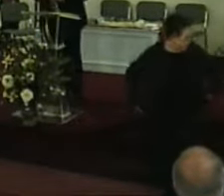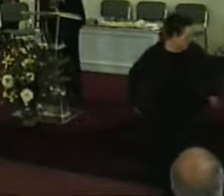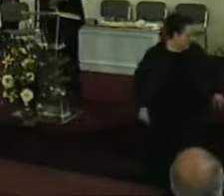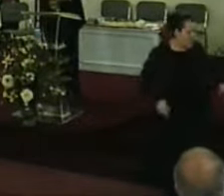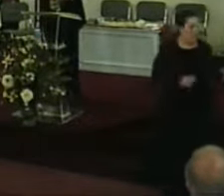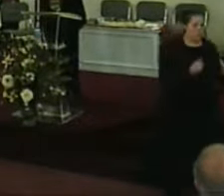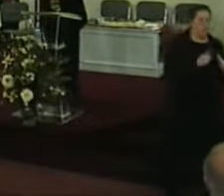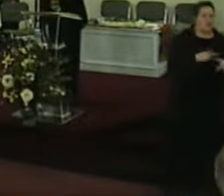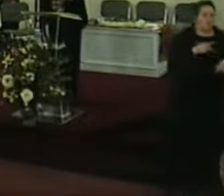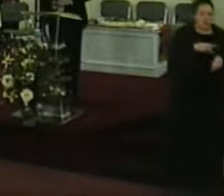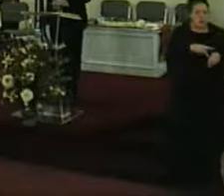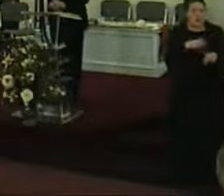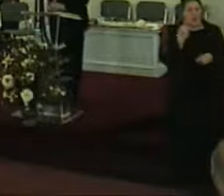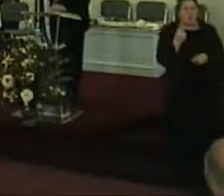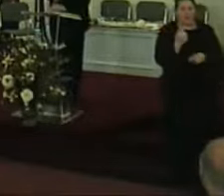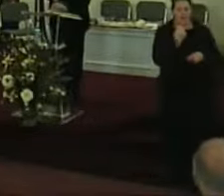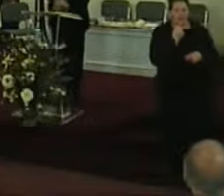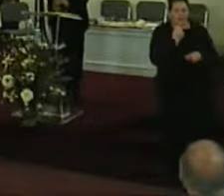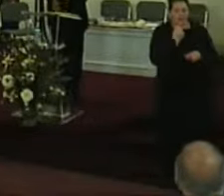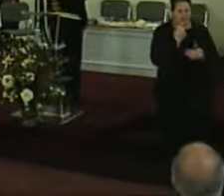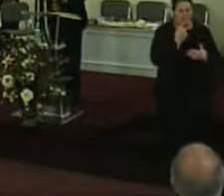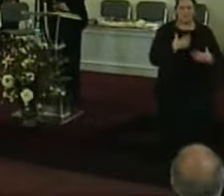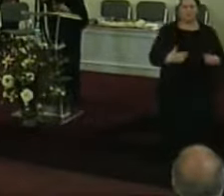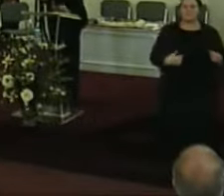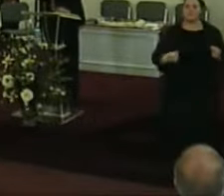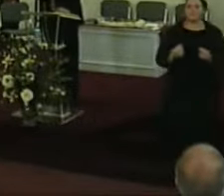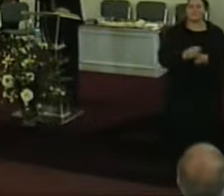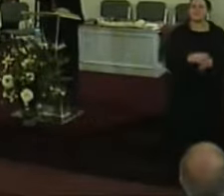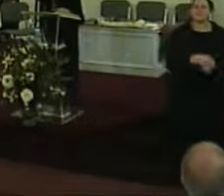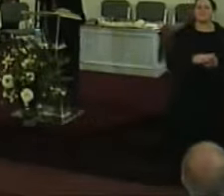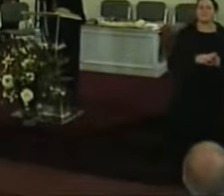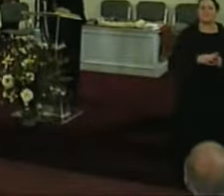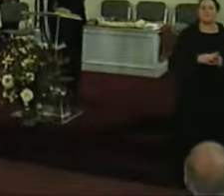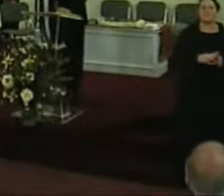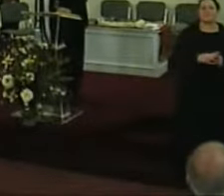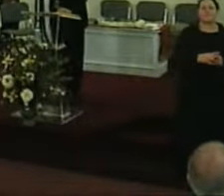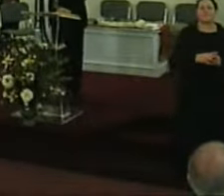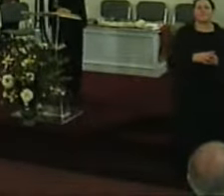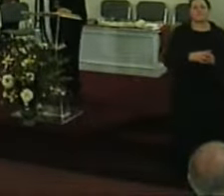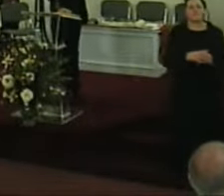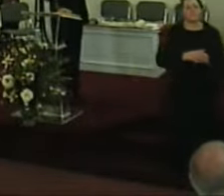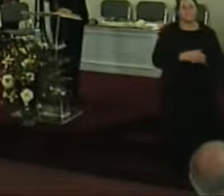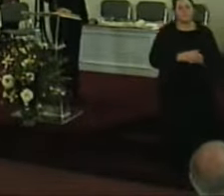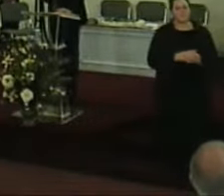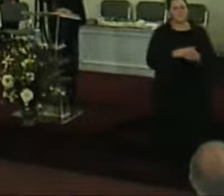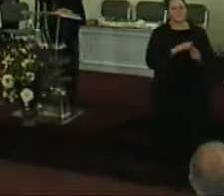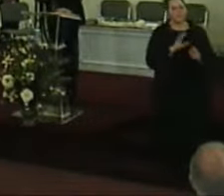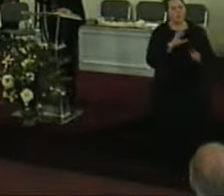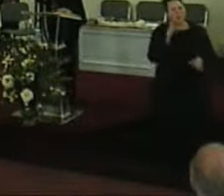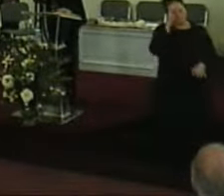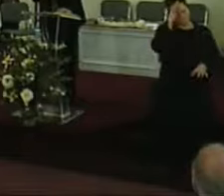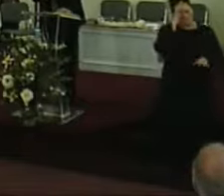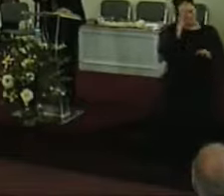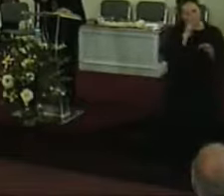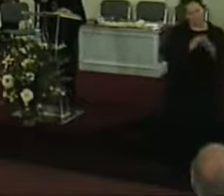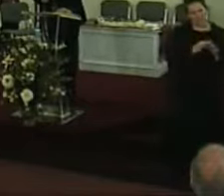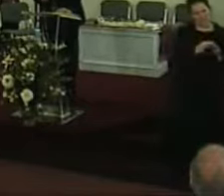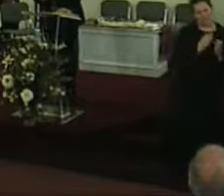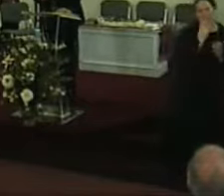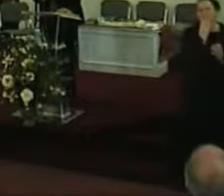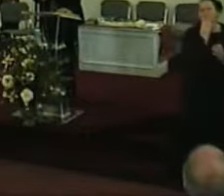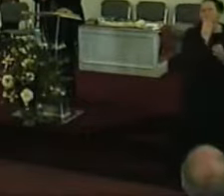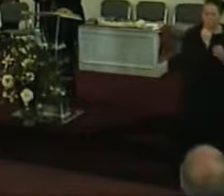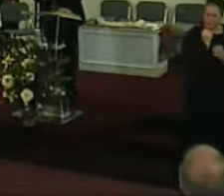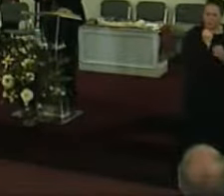1 Peter 1 says that the trial of your faith, being much more precious than of